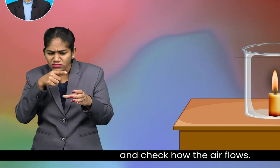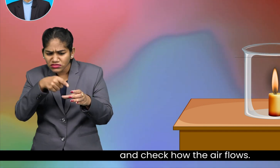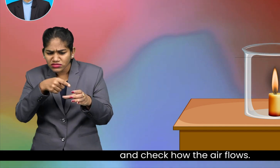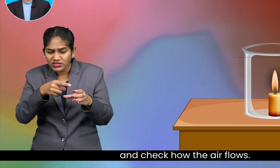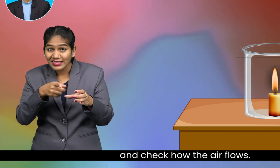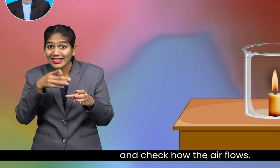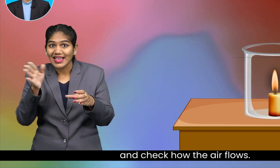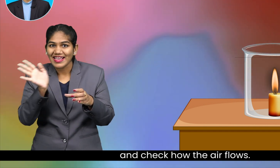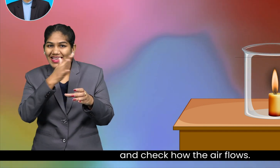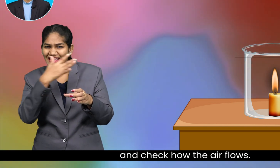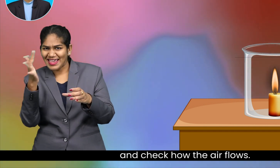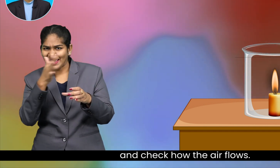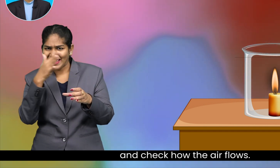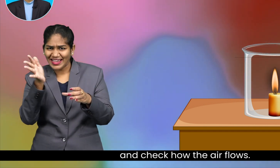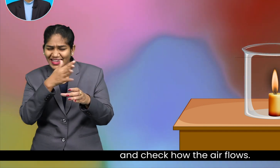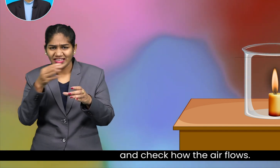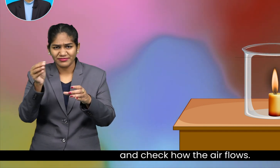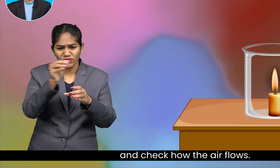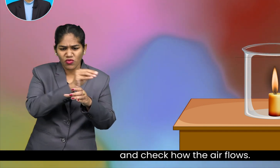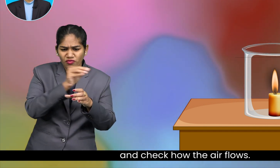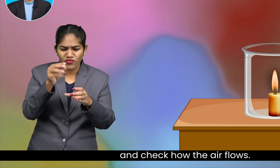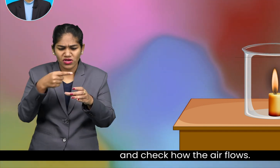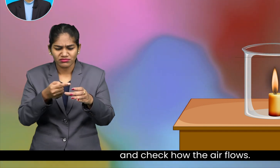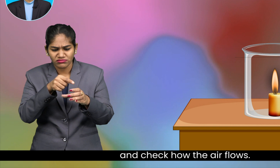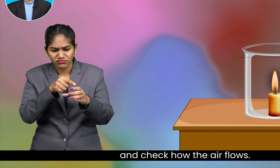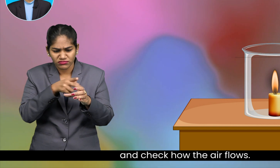the air flows.